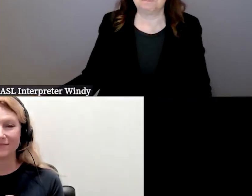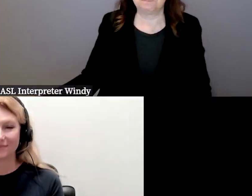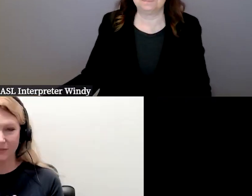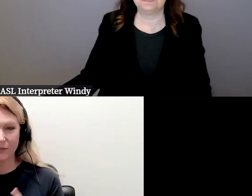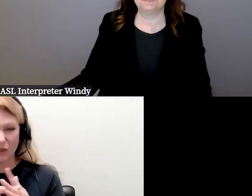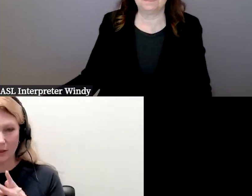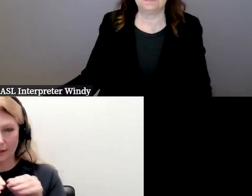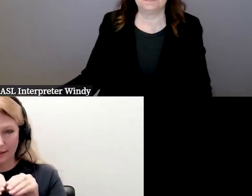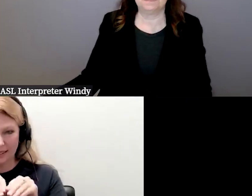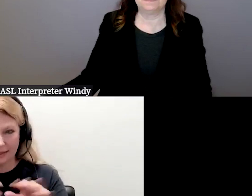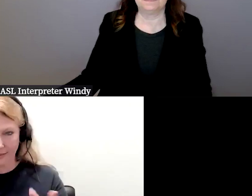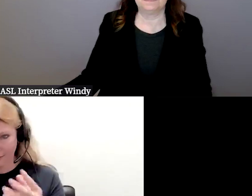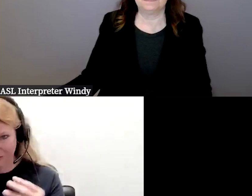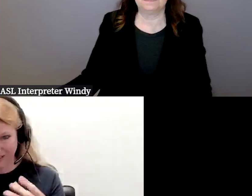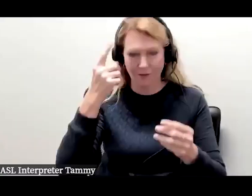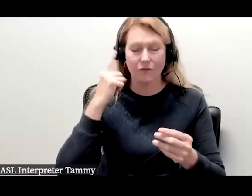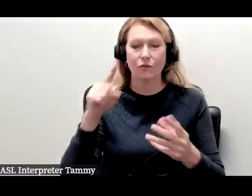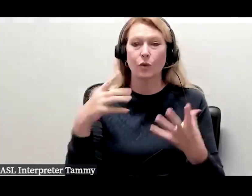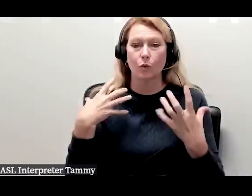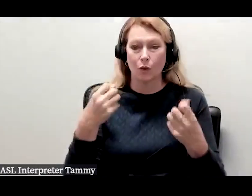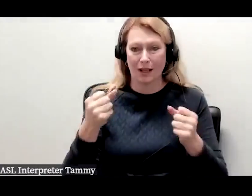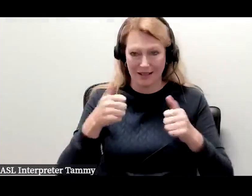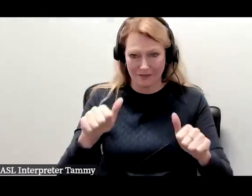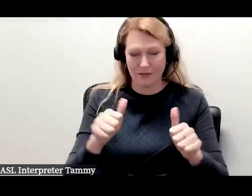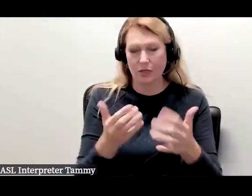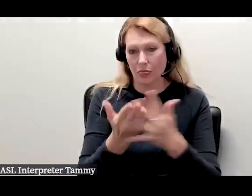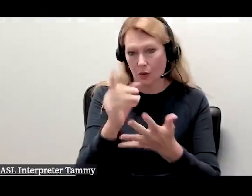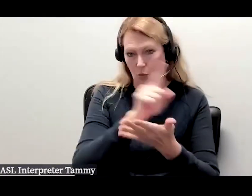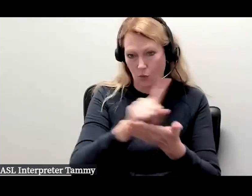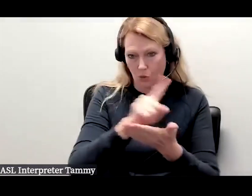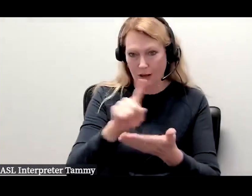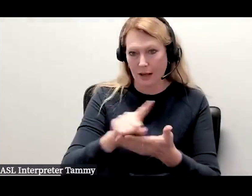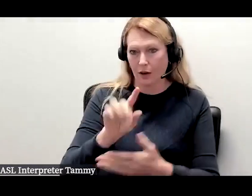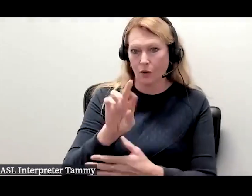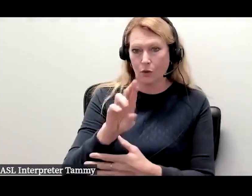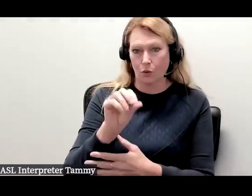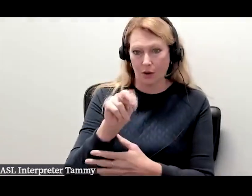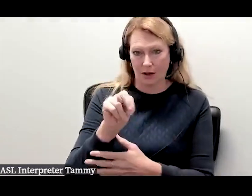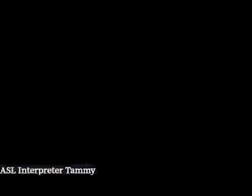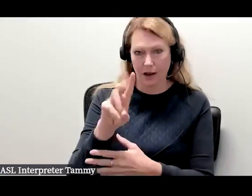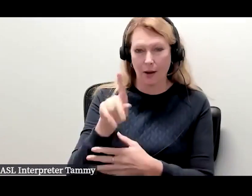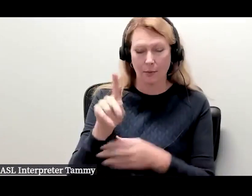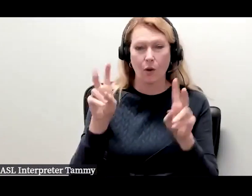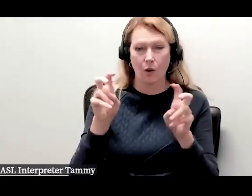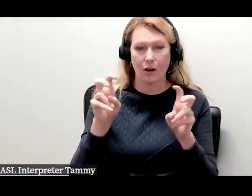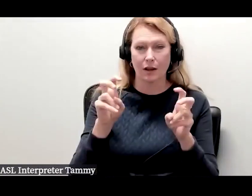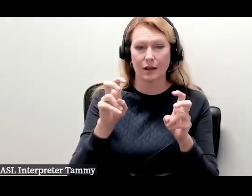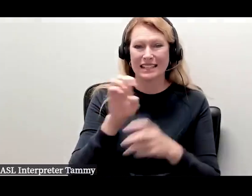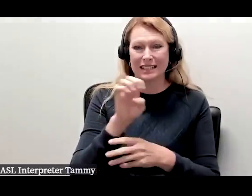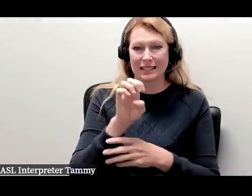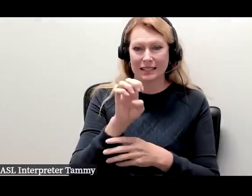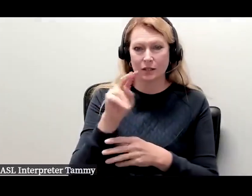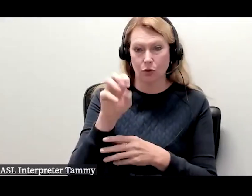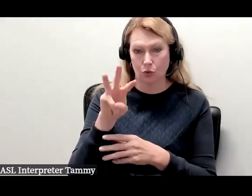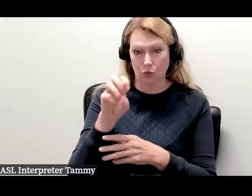information on recovery efforts through a weekly roundup e-newsletter. If you were